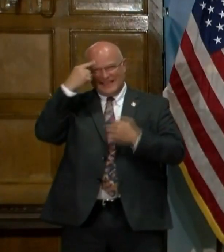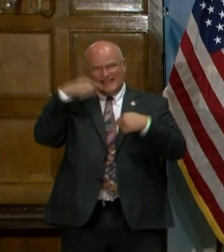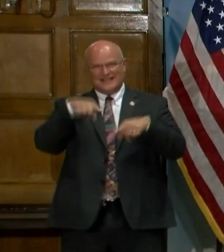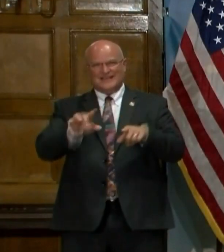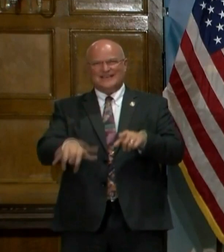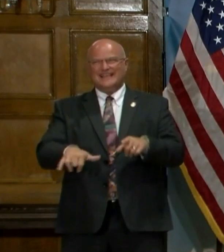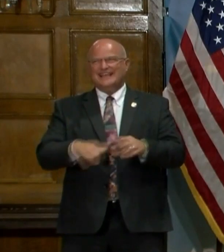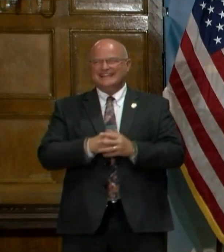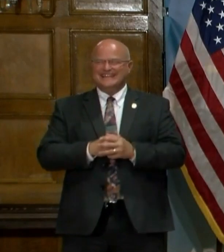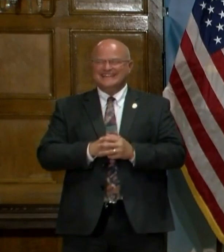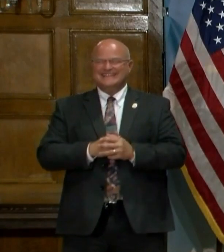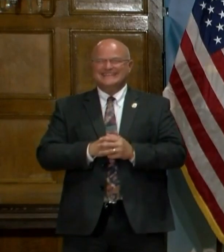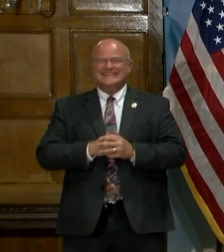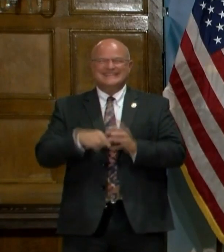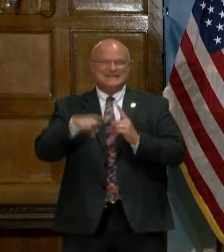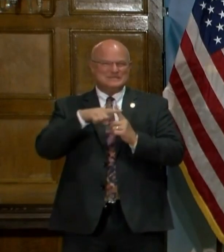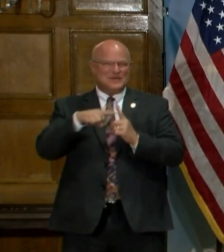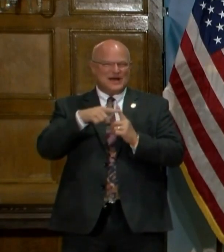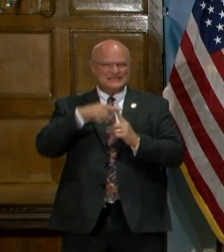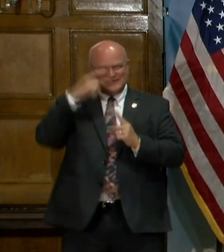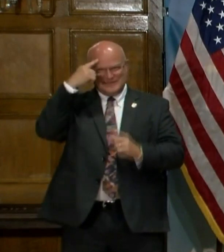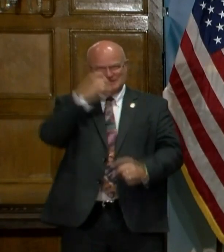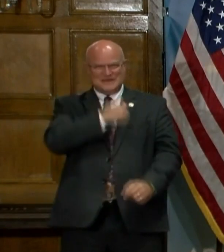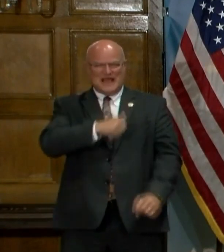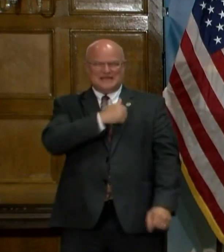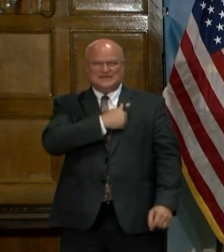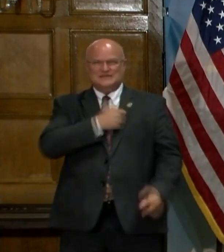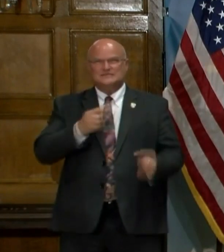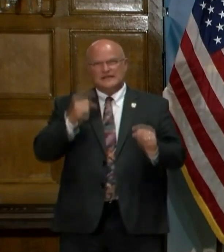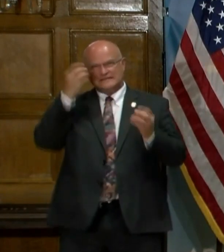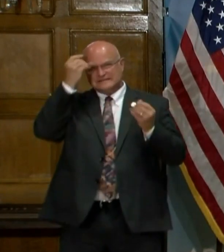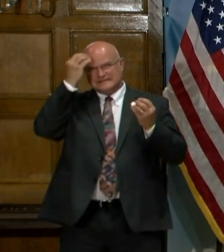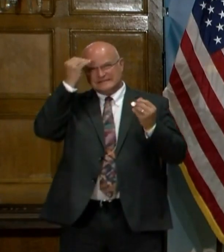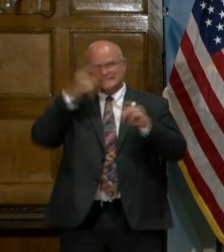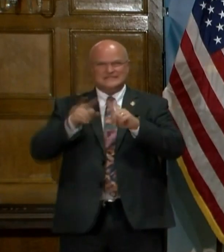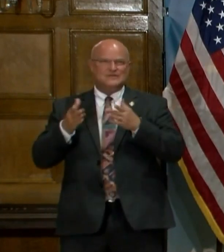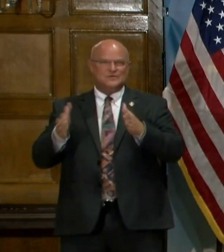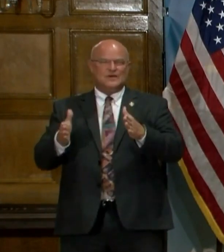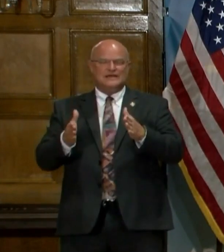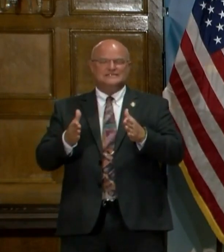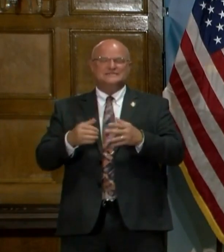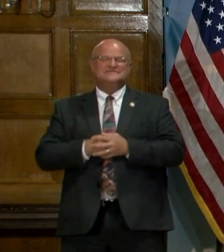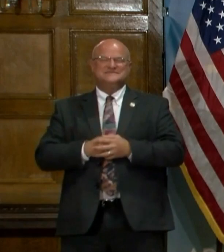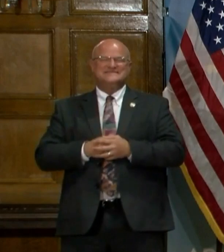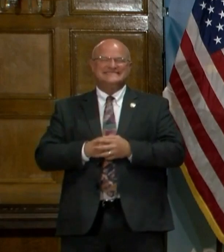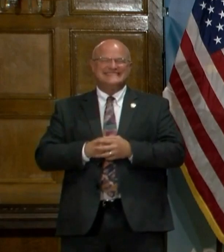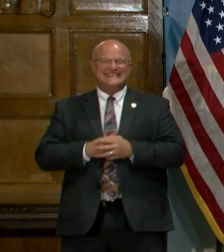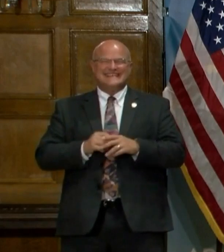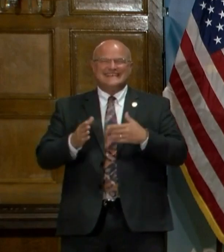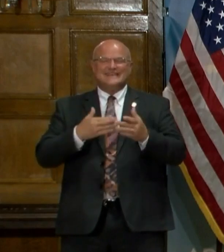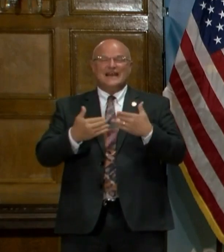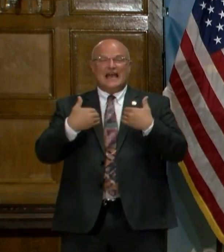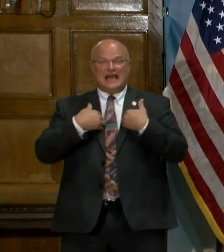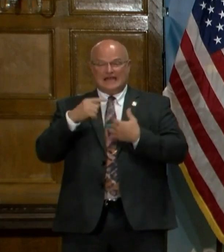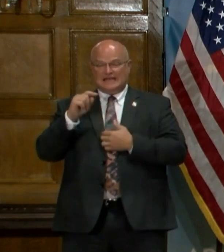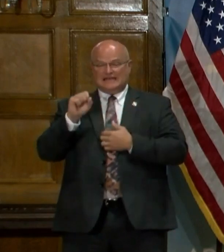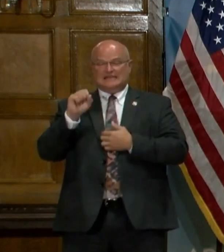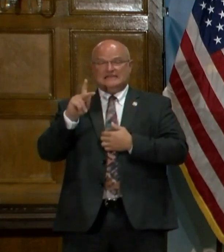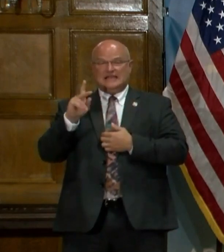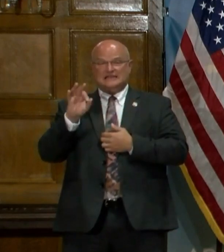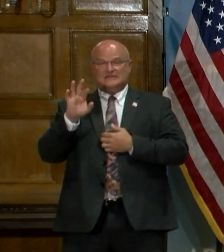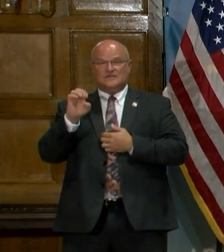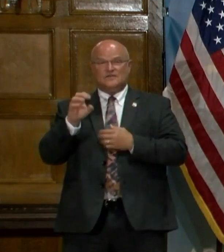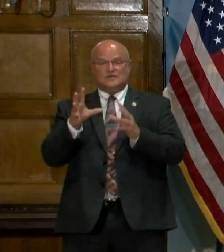along, positive mental attitude, I've been trying to think of various ways to frame it. Anyway, we had a task force meeting